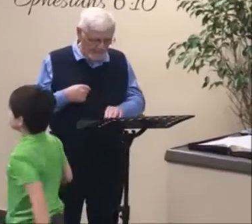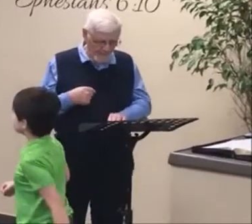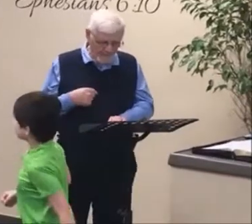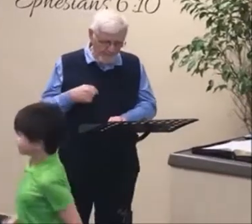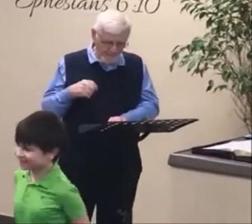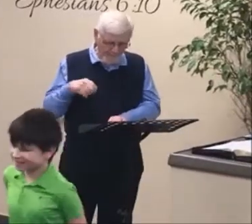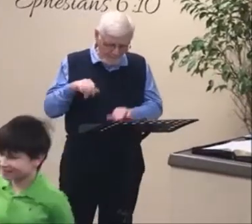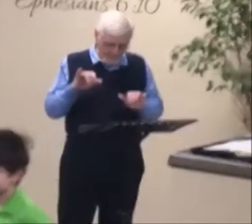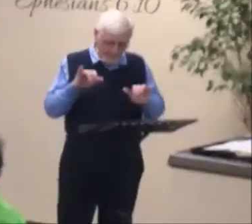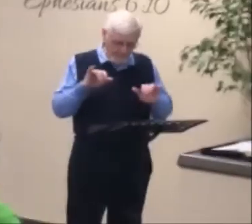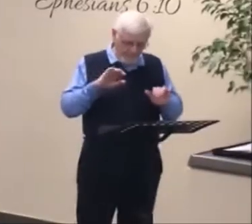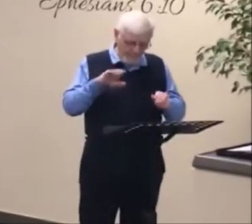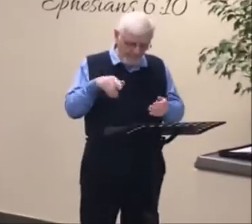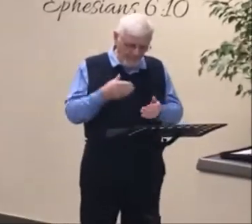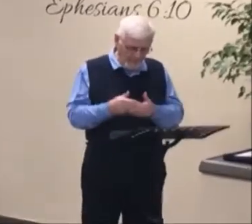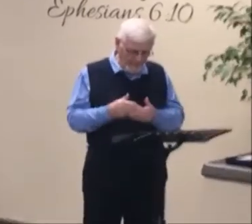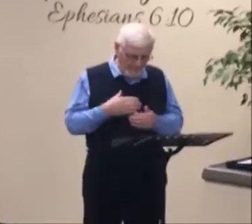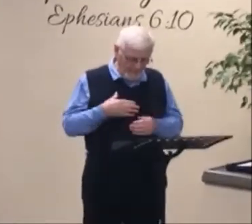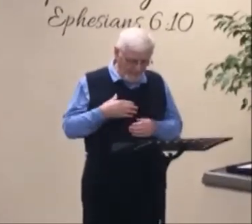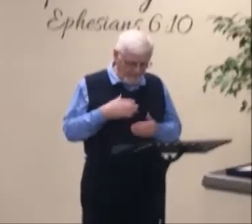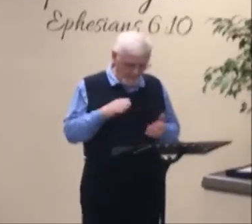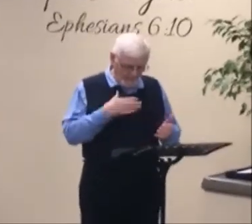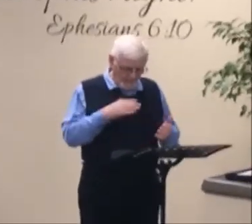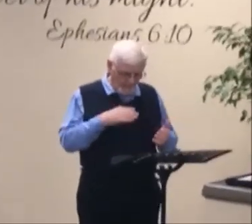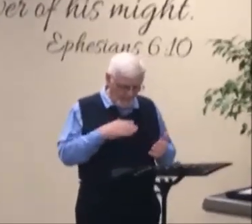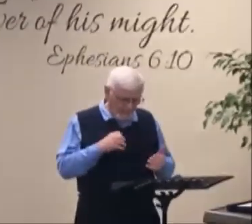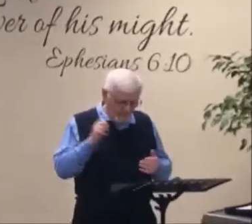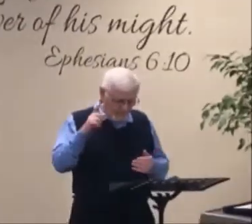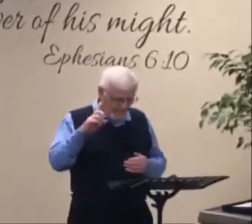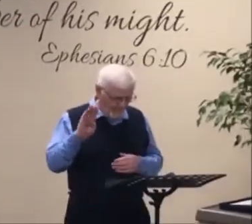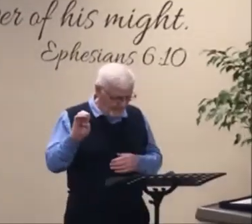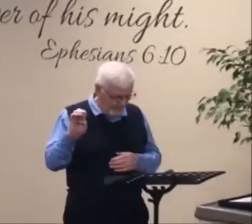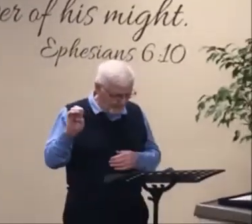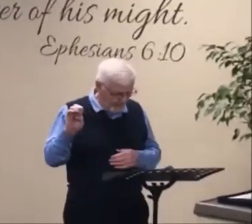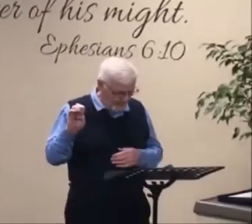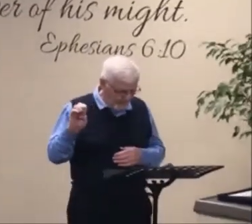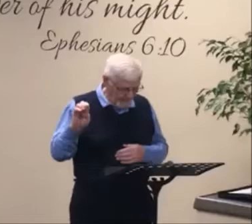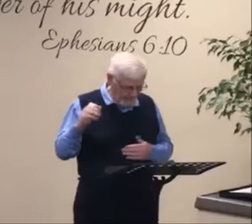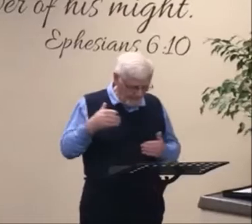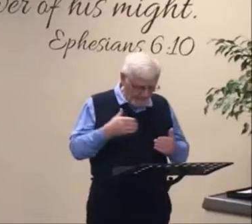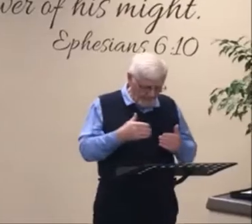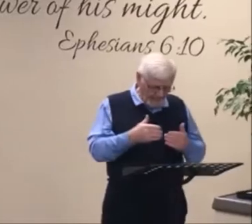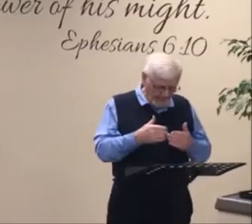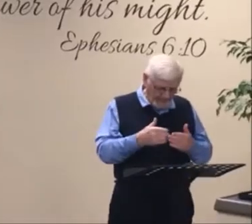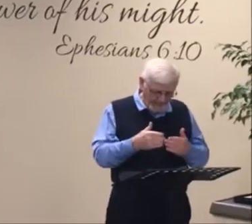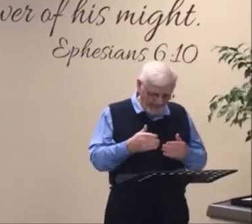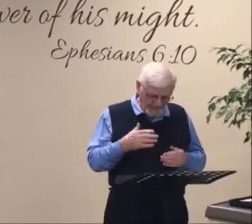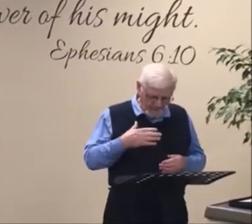Still, O my song shall be.